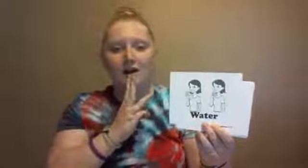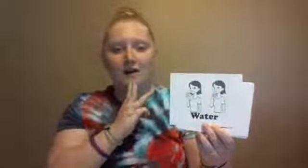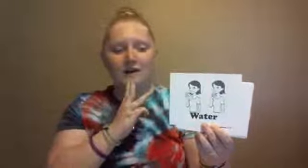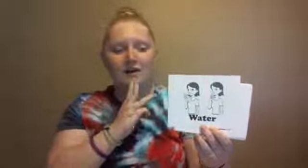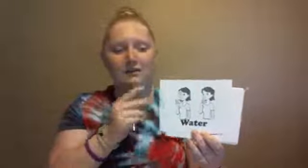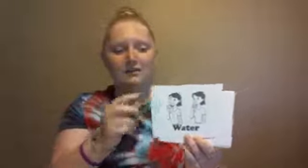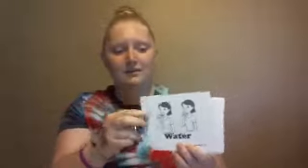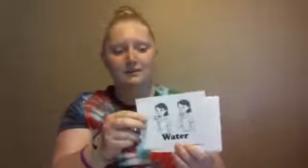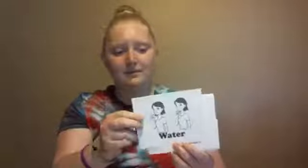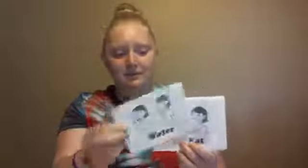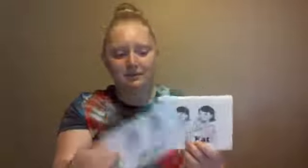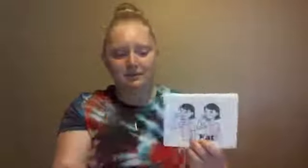water,